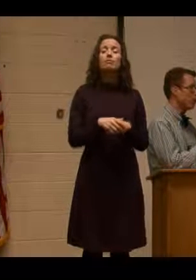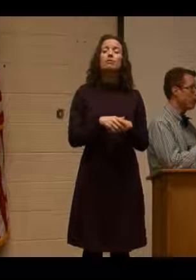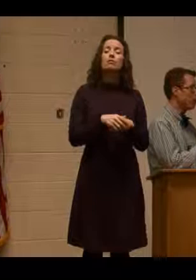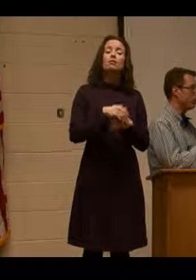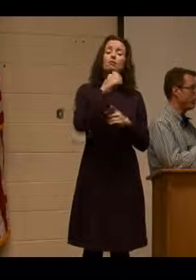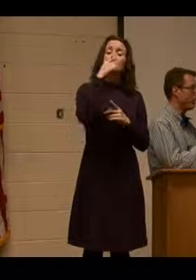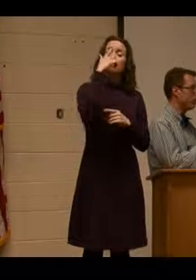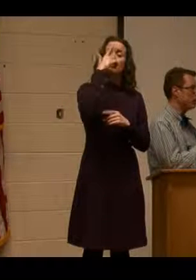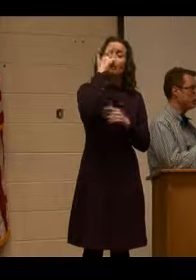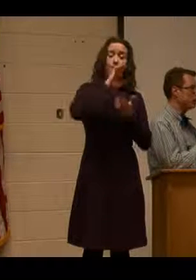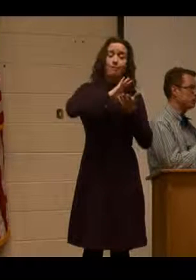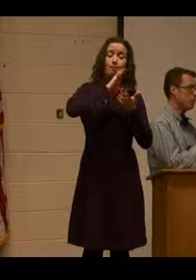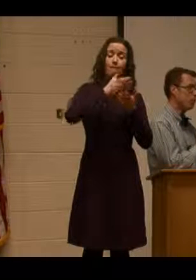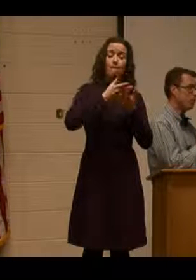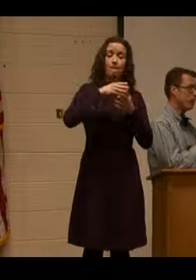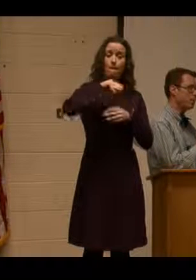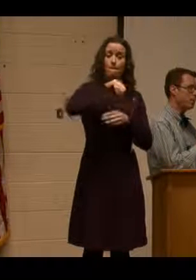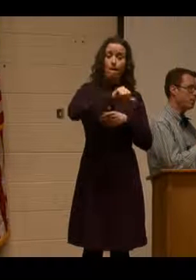minimum wage,